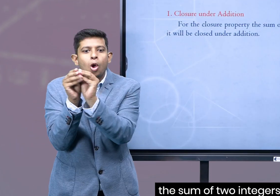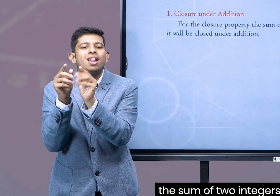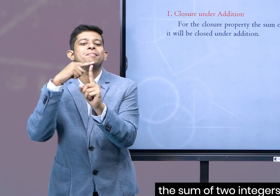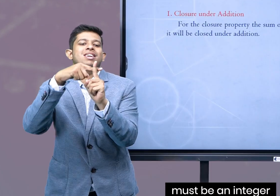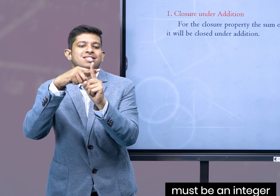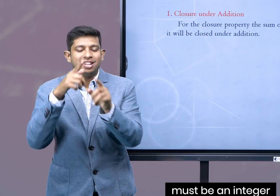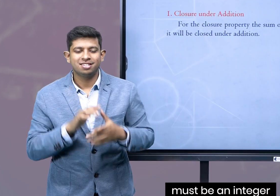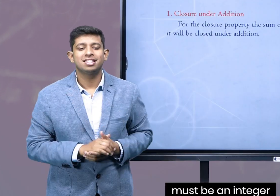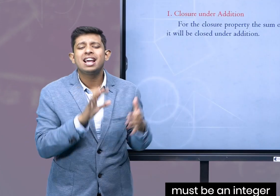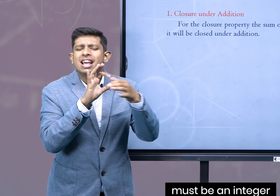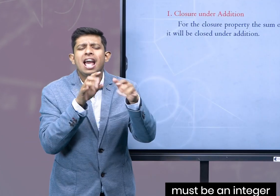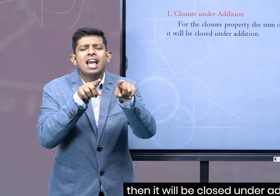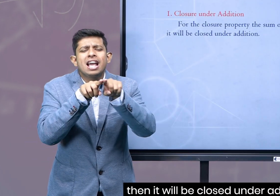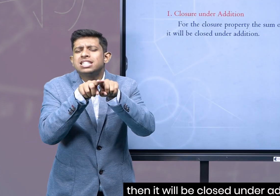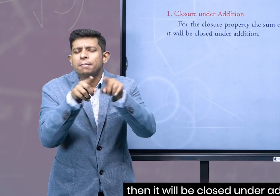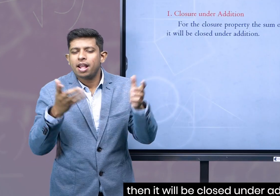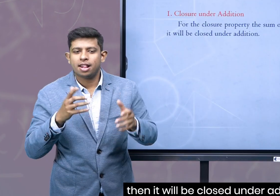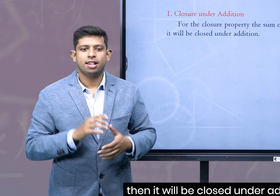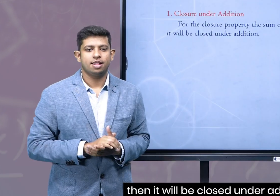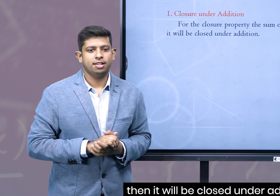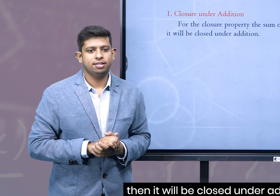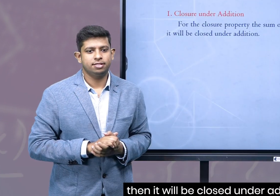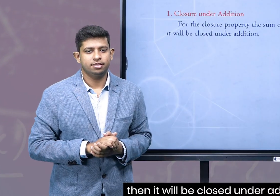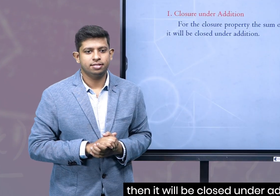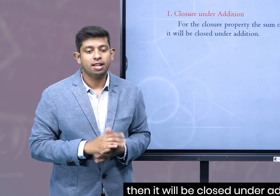integers must be an integer, then it will be closed under addition.